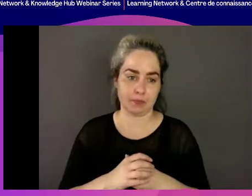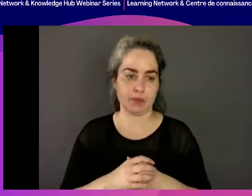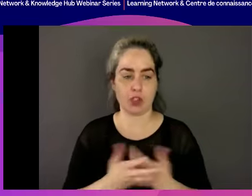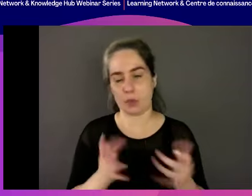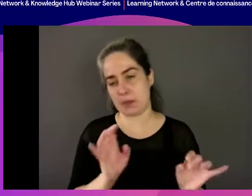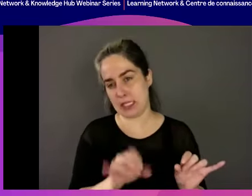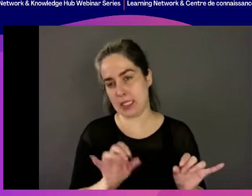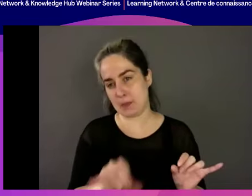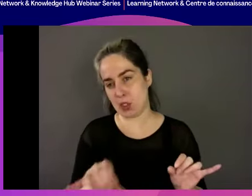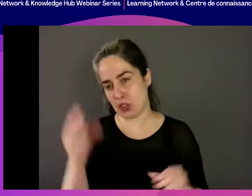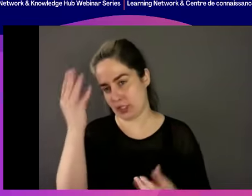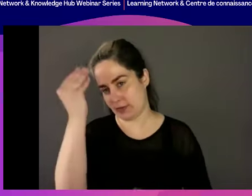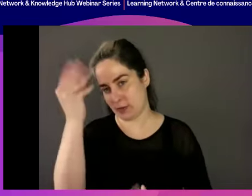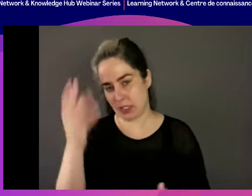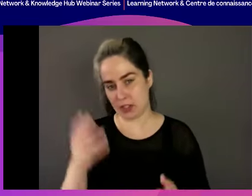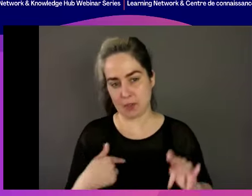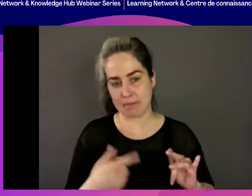same.